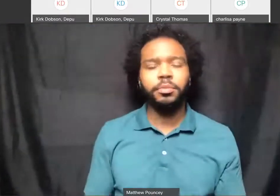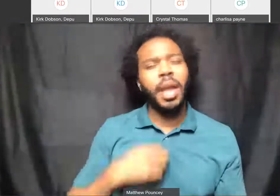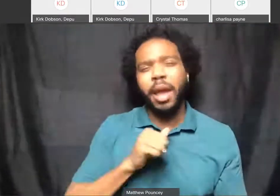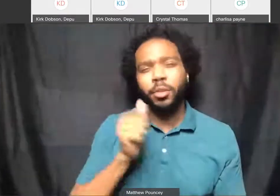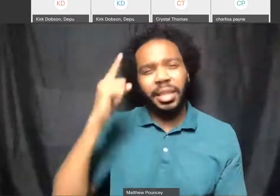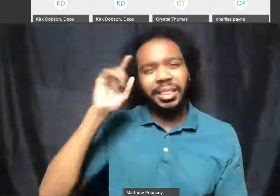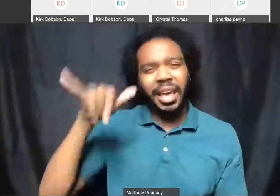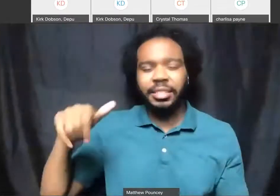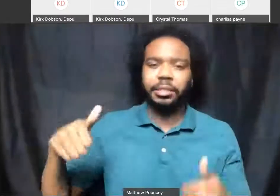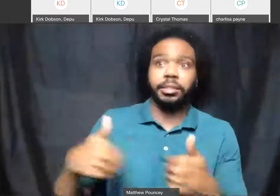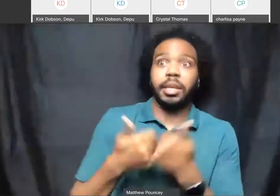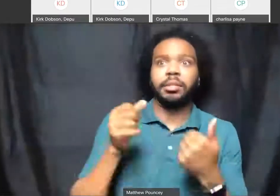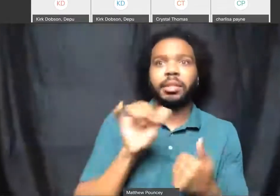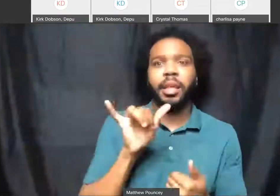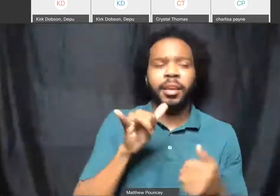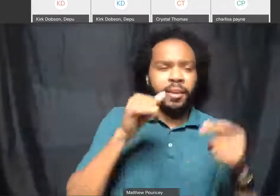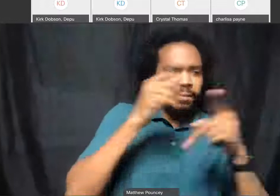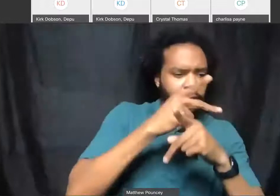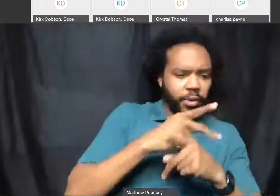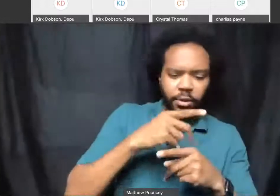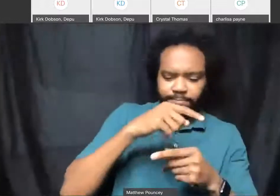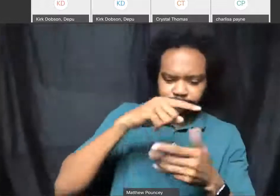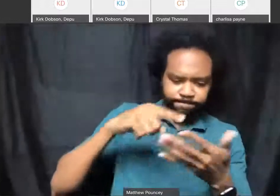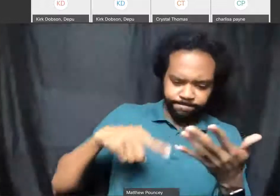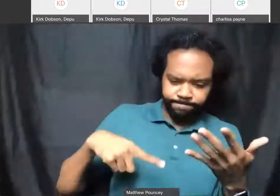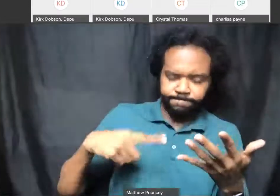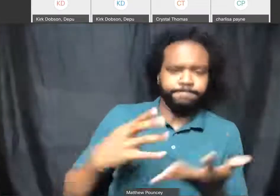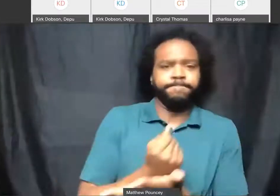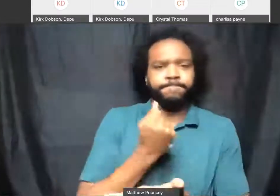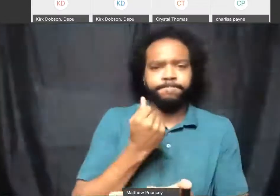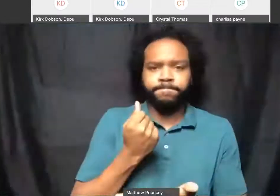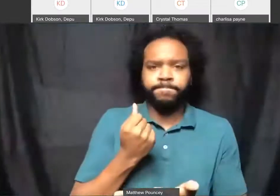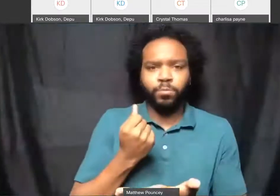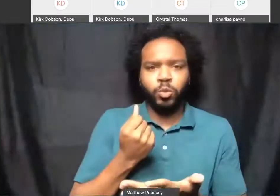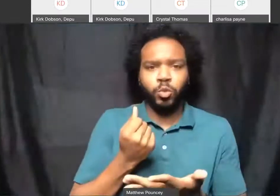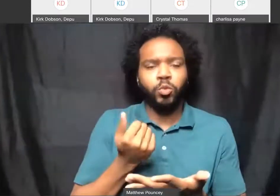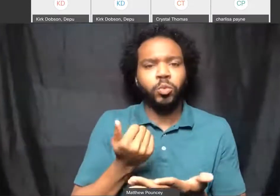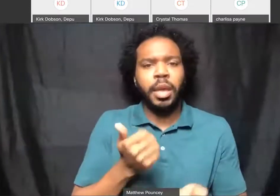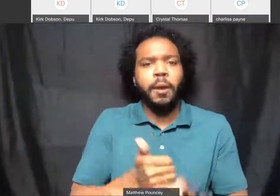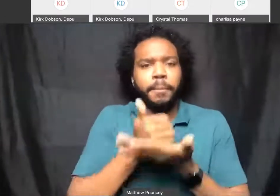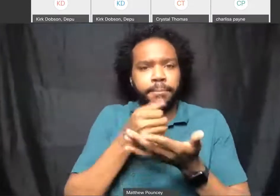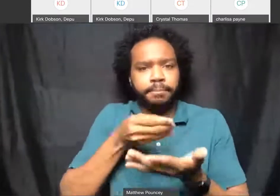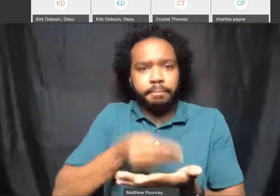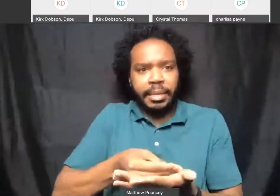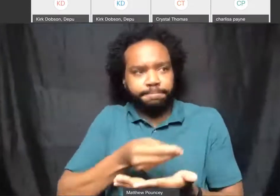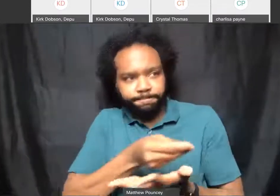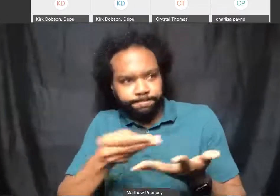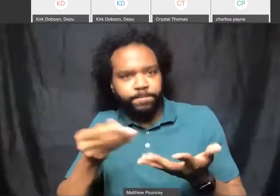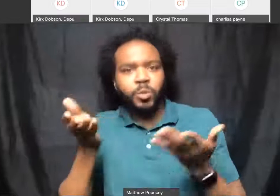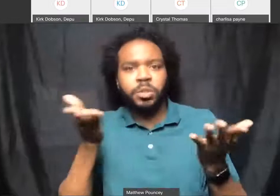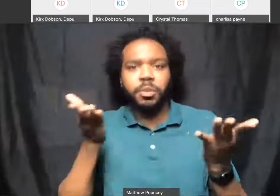the various pots are and using them to stretch out the viability of your